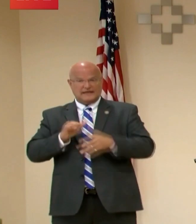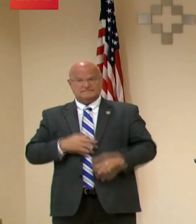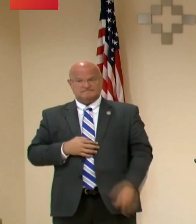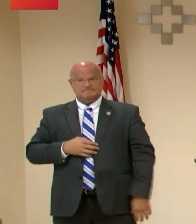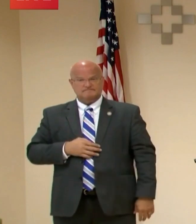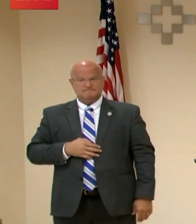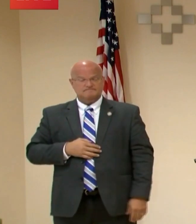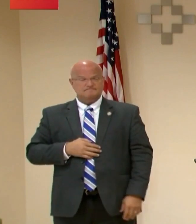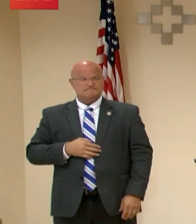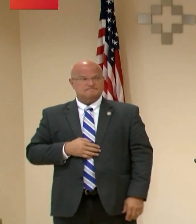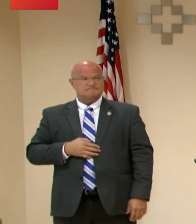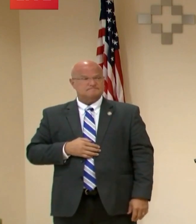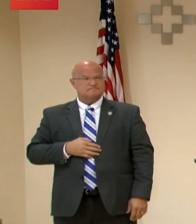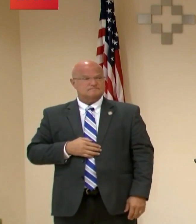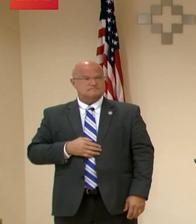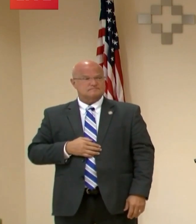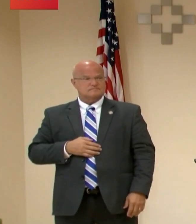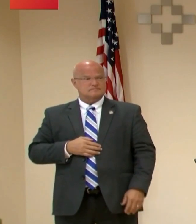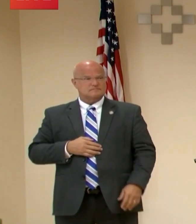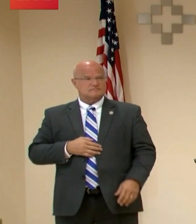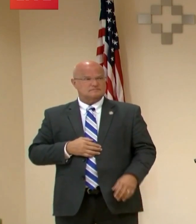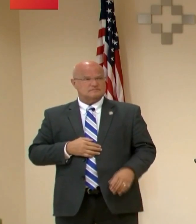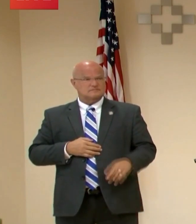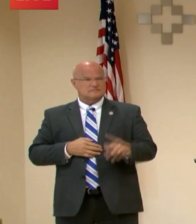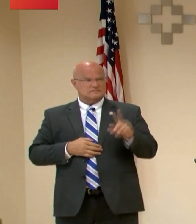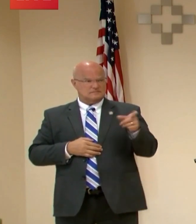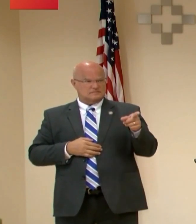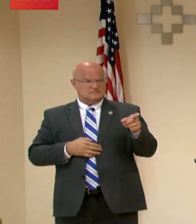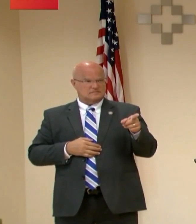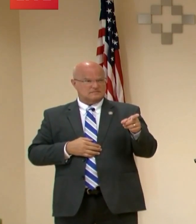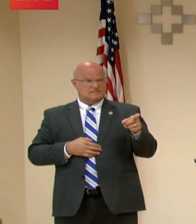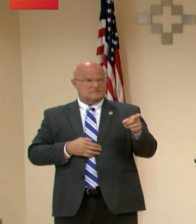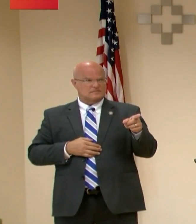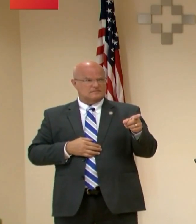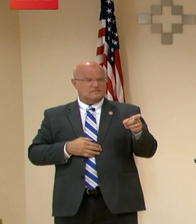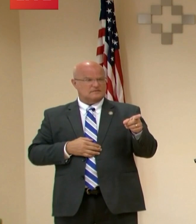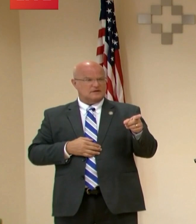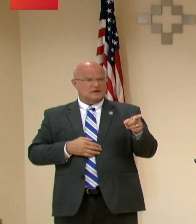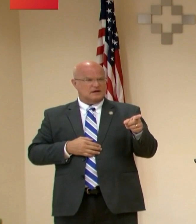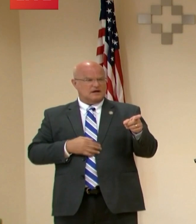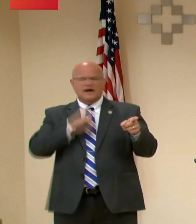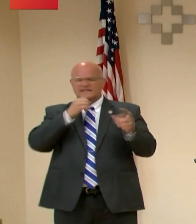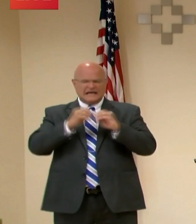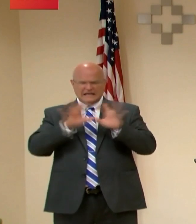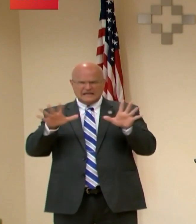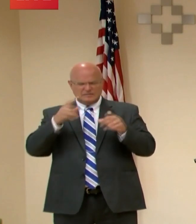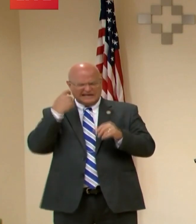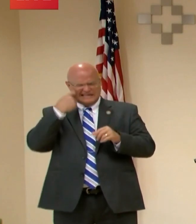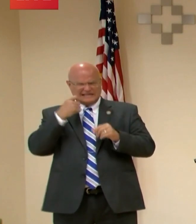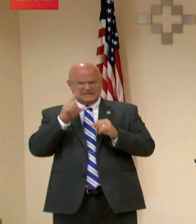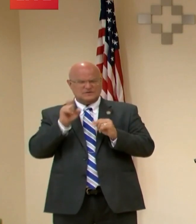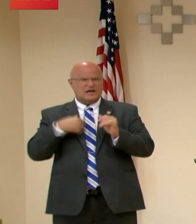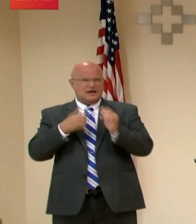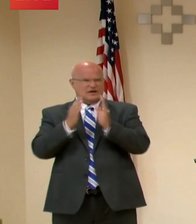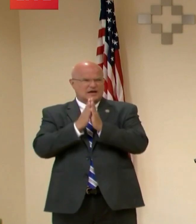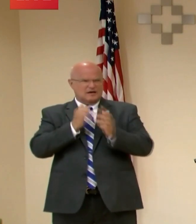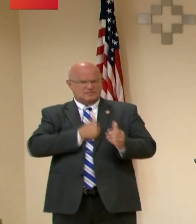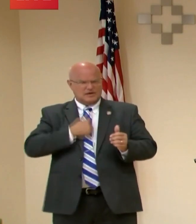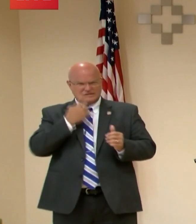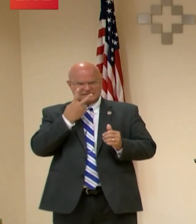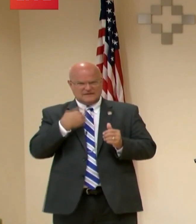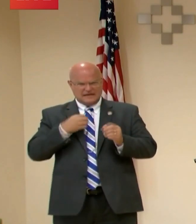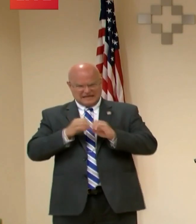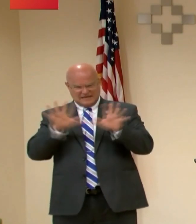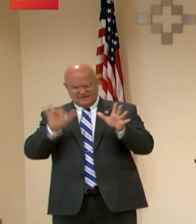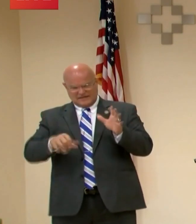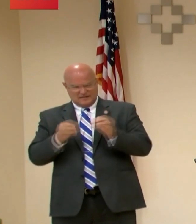that. Let's see here. Yes. Governor, I don't think I was really clear in my last question, so I was going to apologize and see